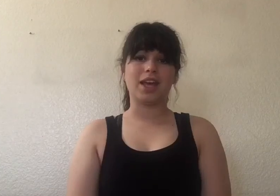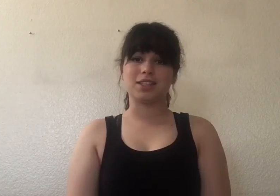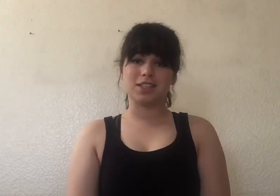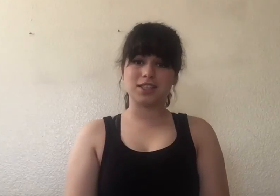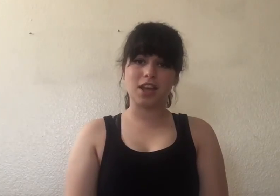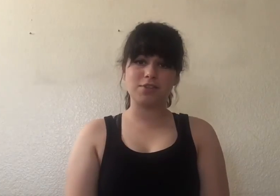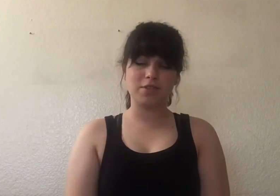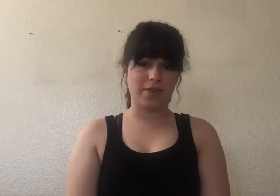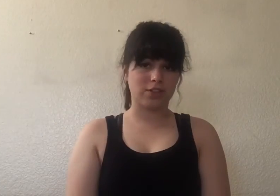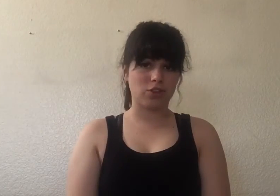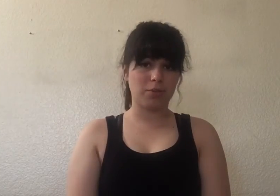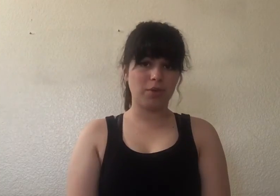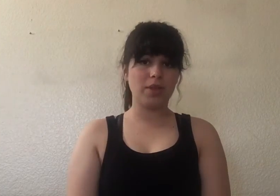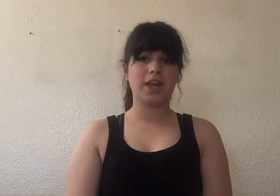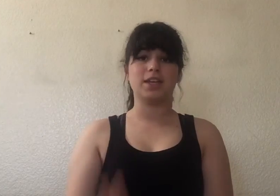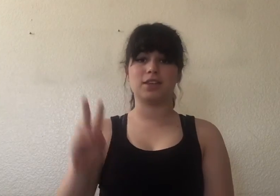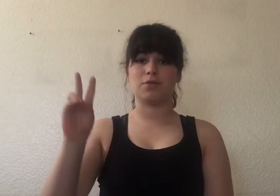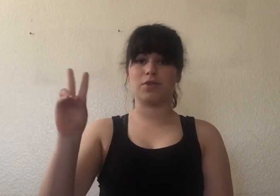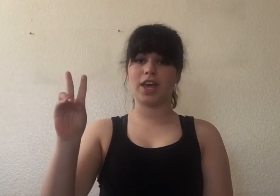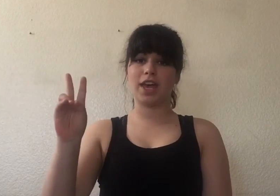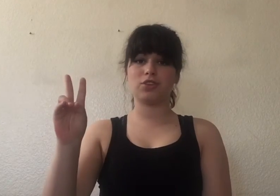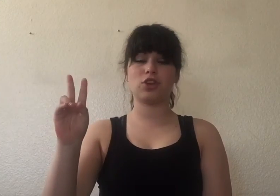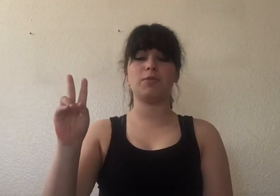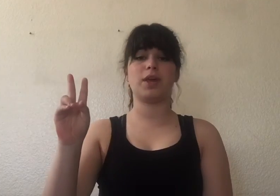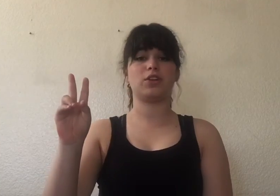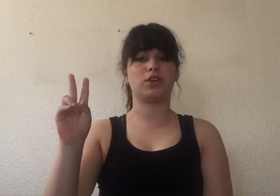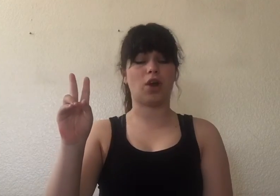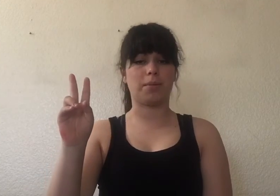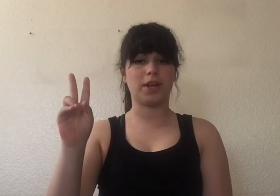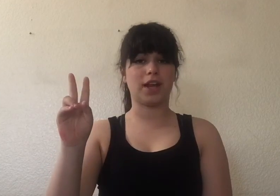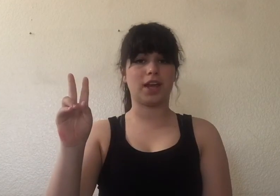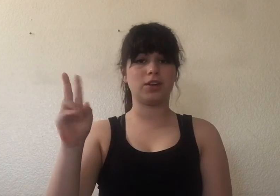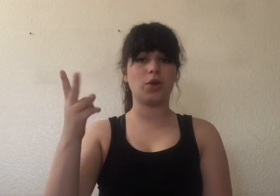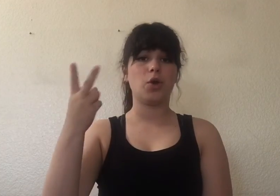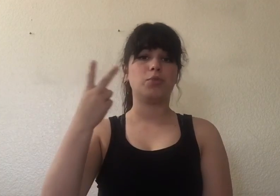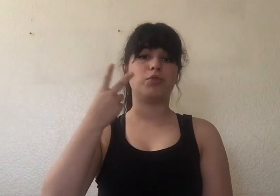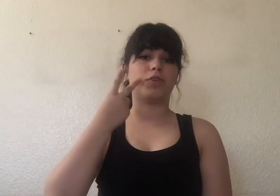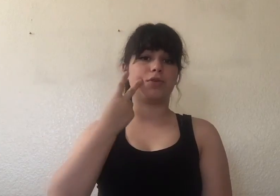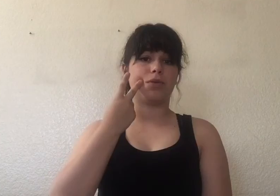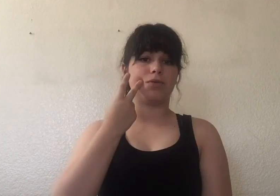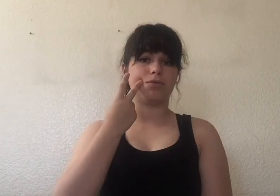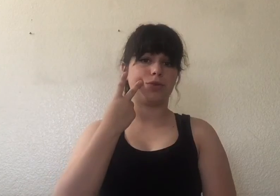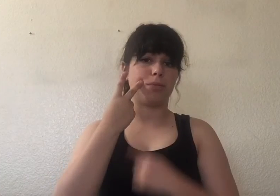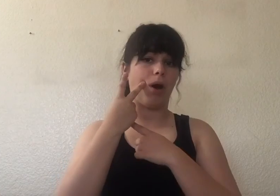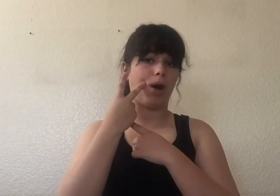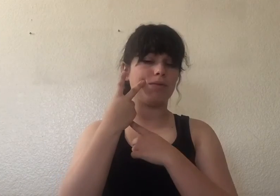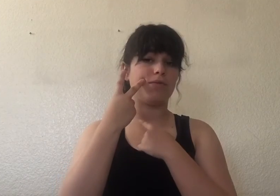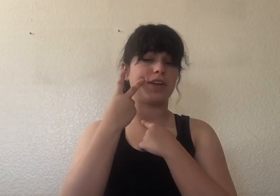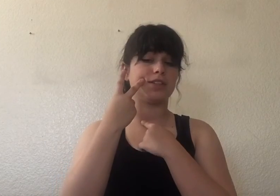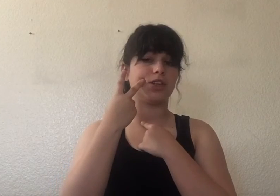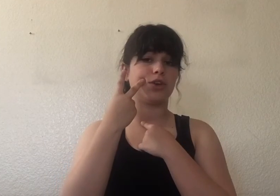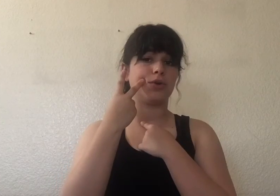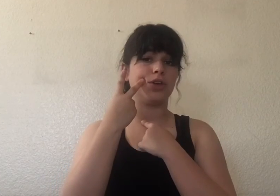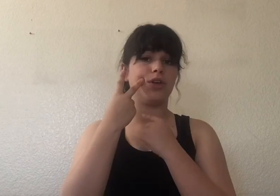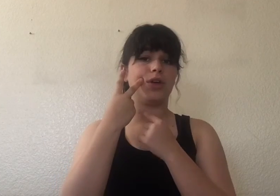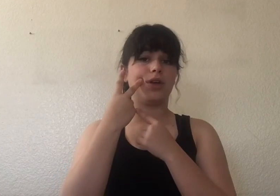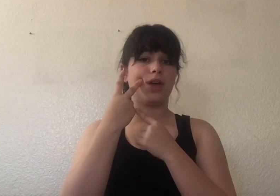Next is the sign for vegetable, is a V hand shape in your dominant hand, moving your palm facing you and